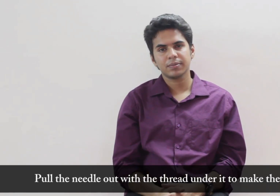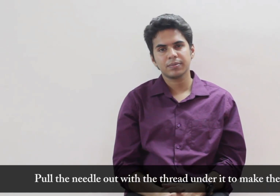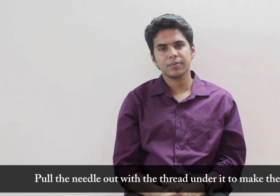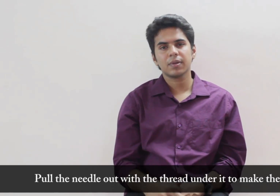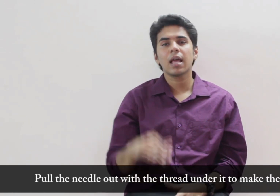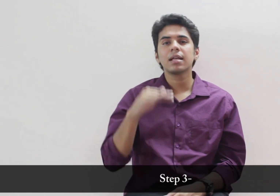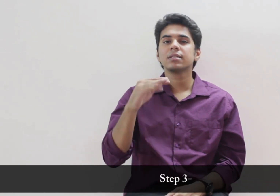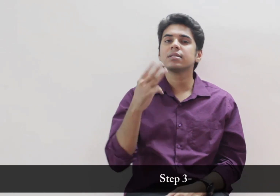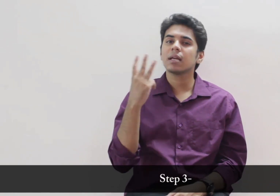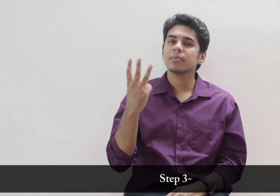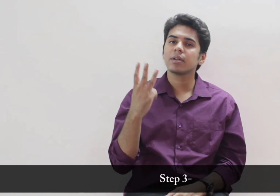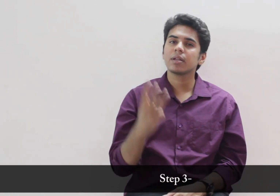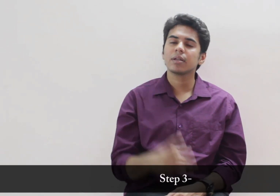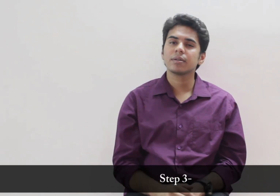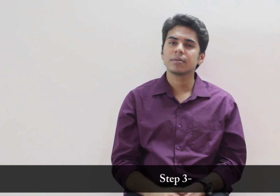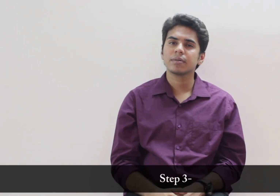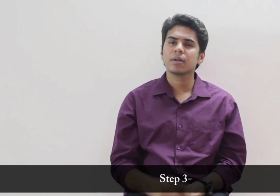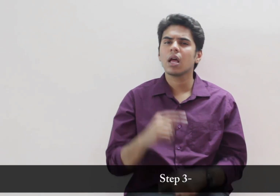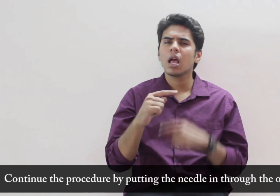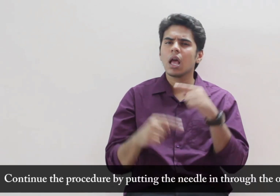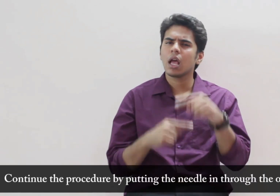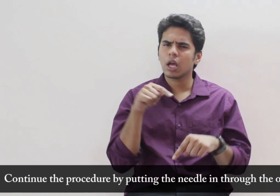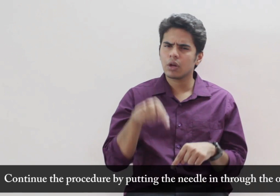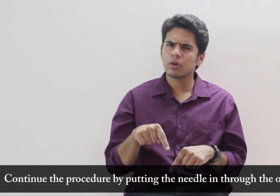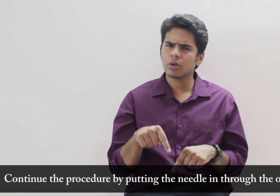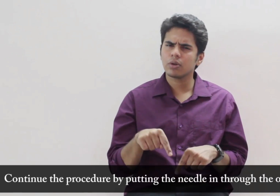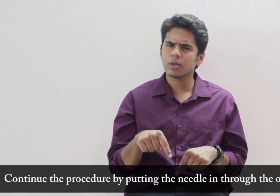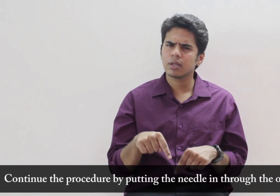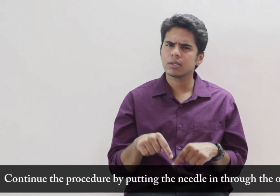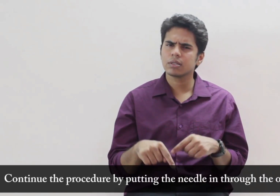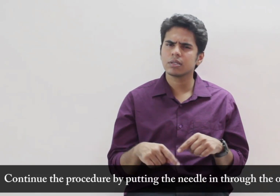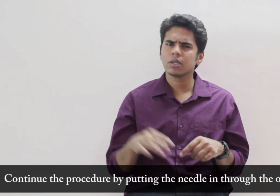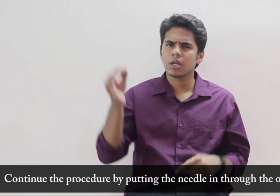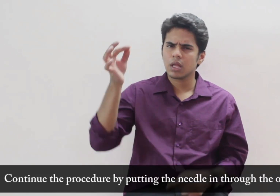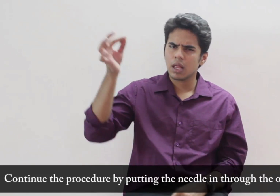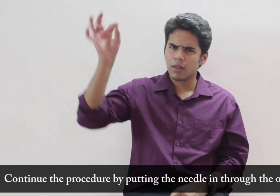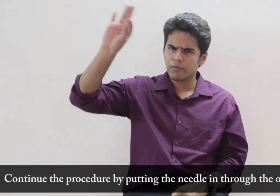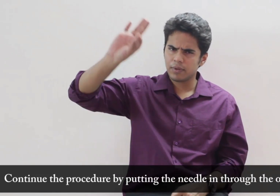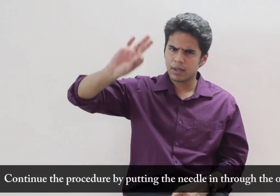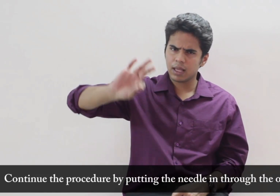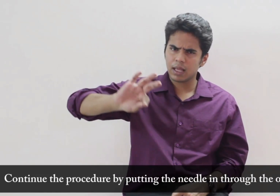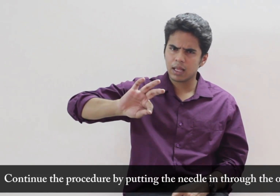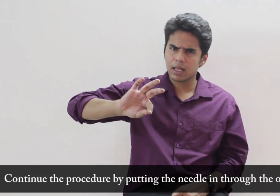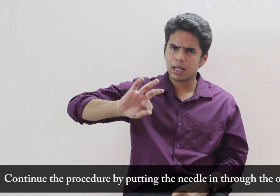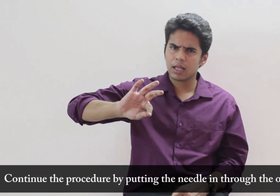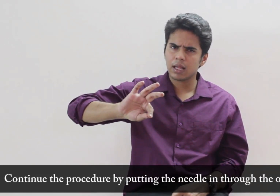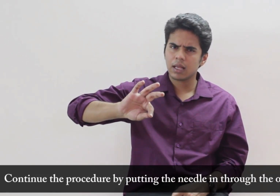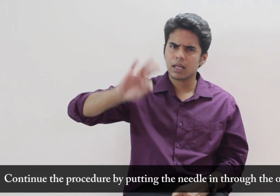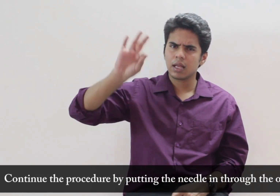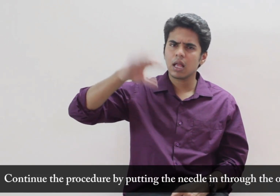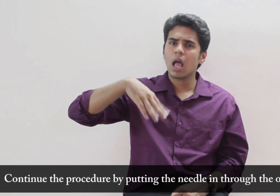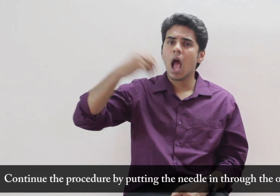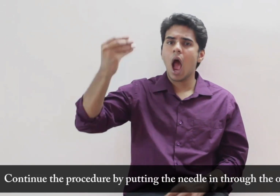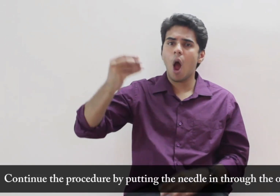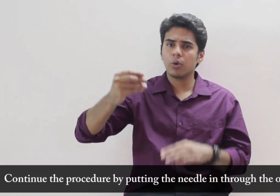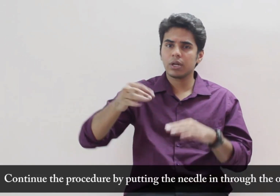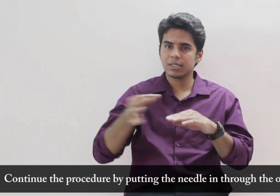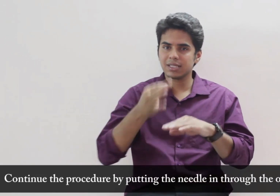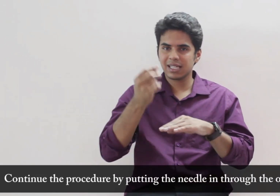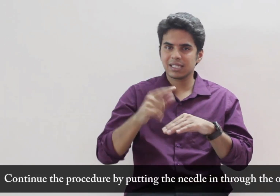Step 3. Continue the procedure by using the needle in through the outer stitch line